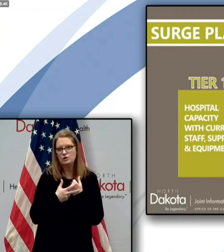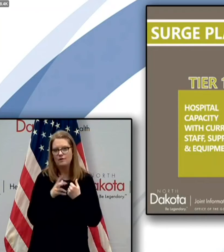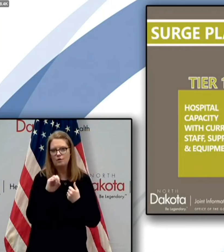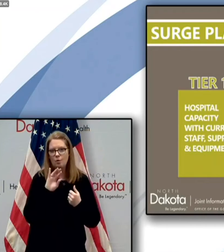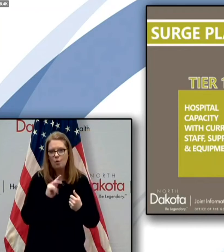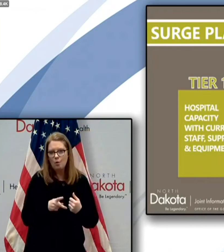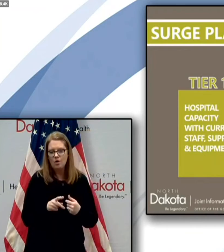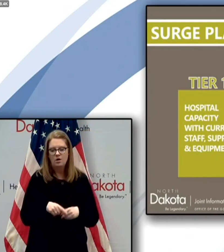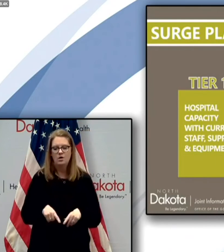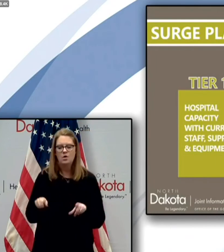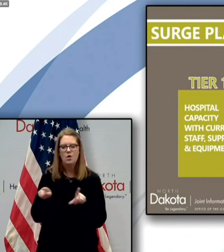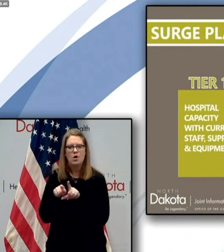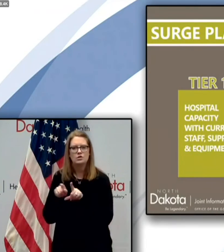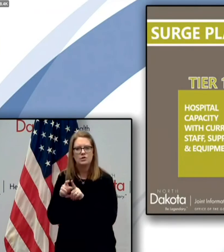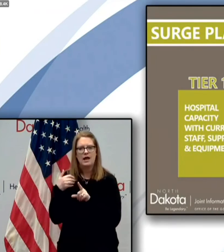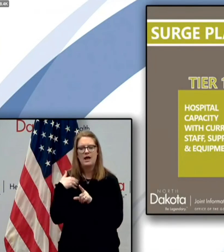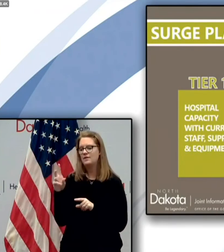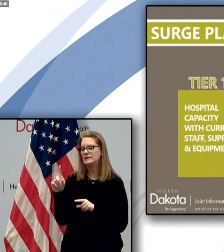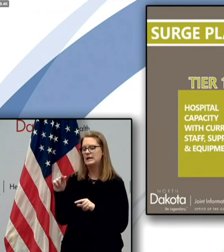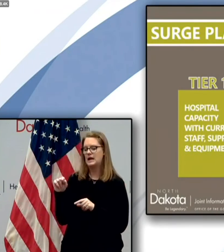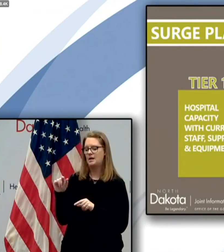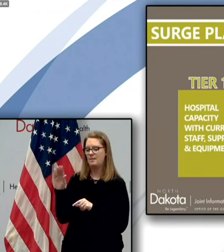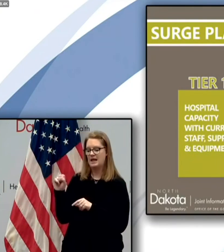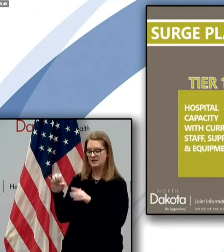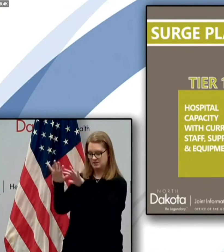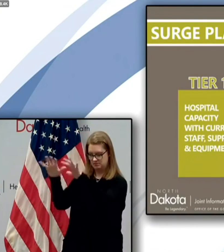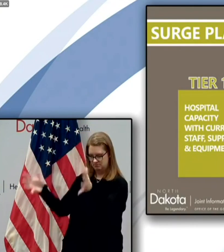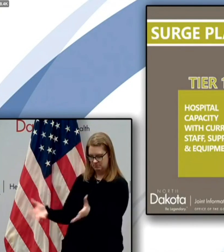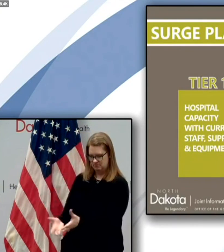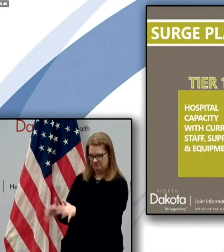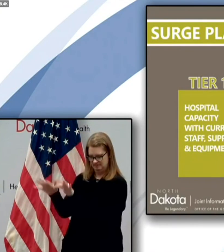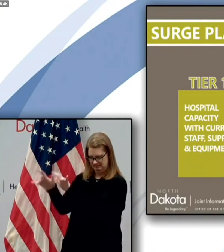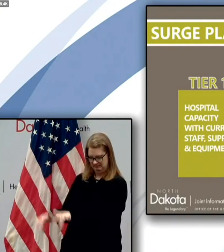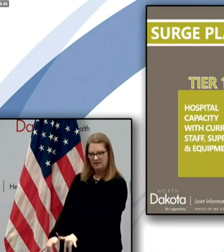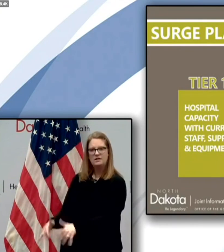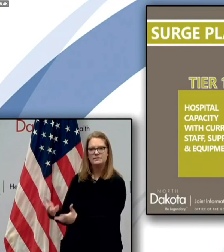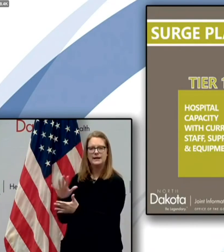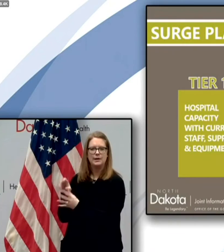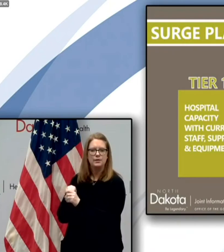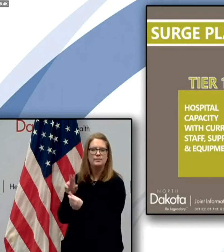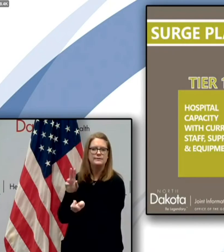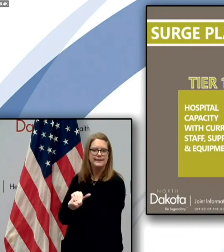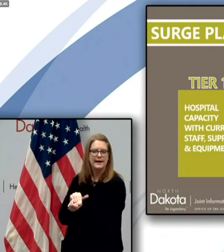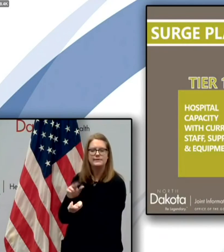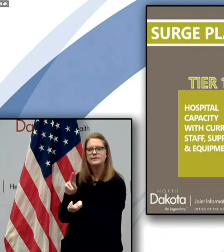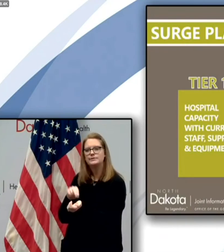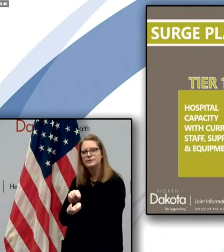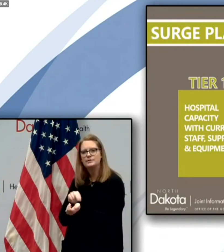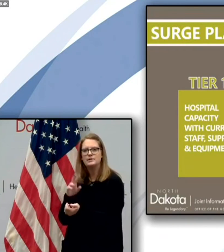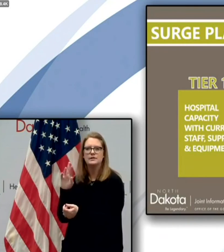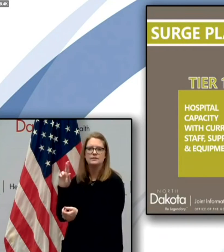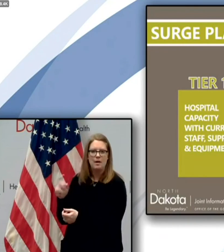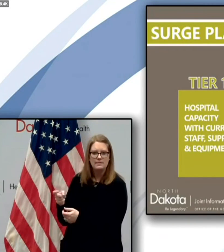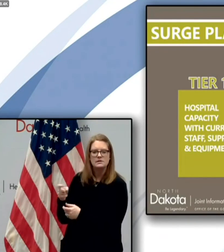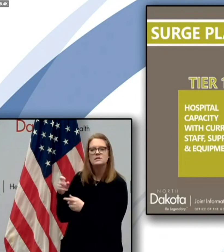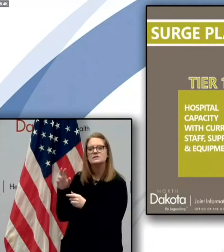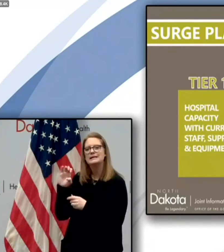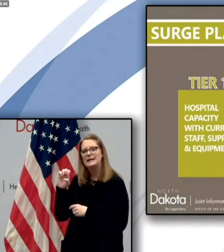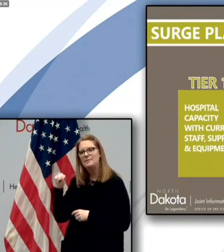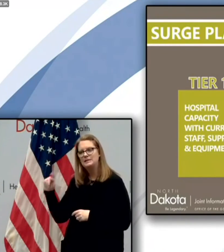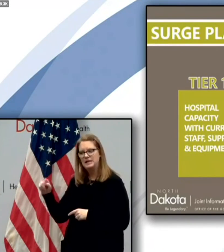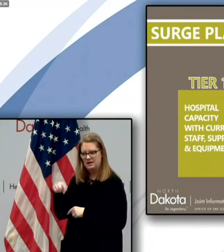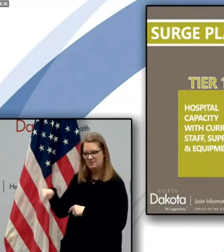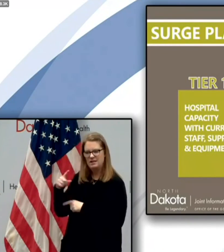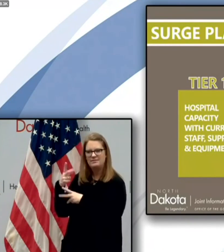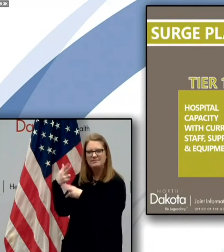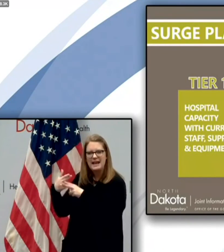a database of potential volunteers that include doctors, nurses, pharmacists, and EMTs. And today